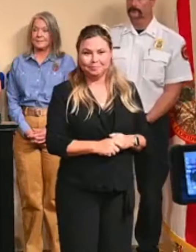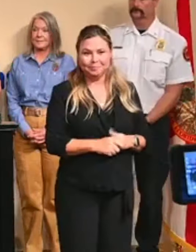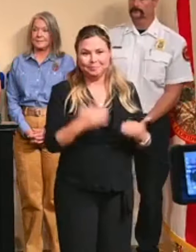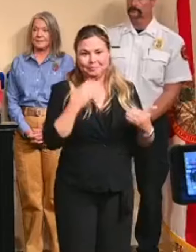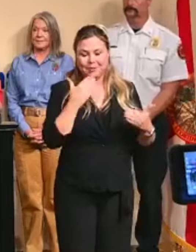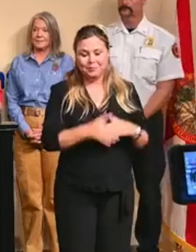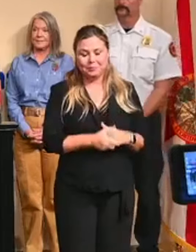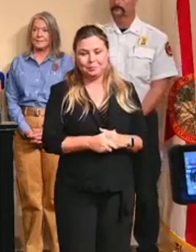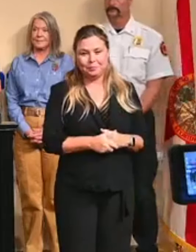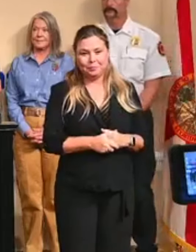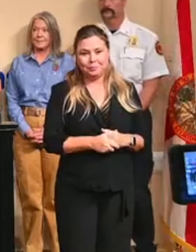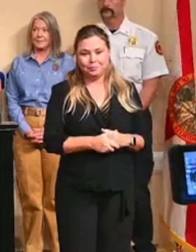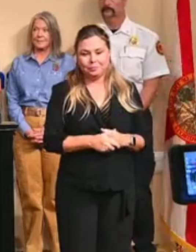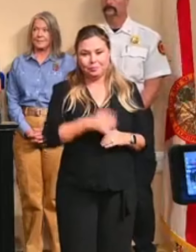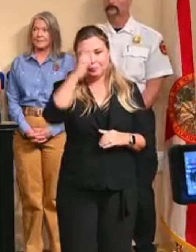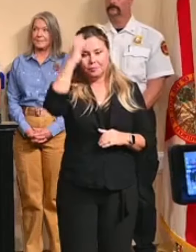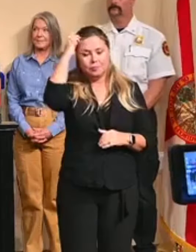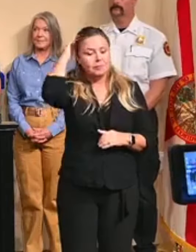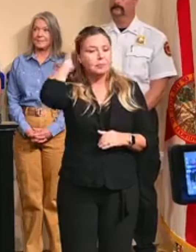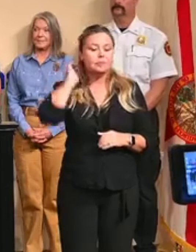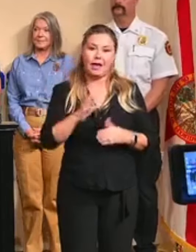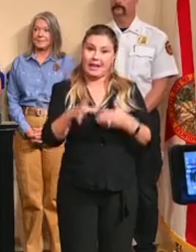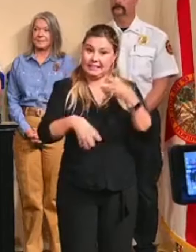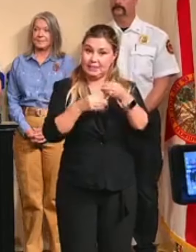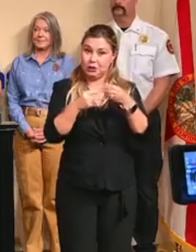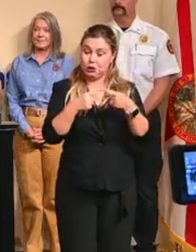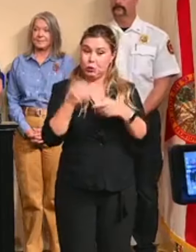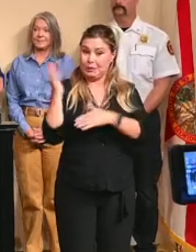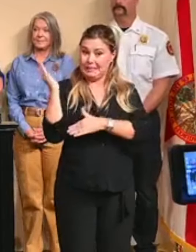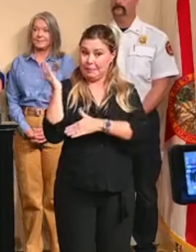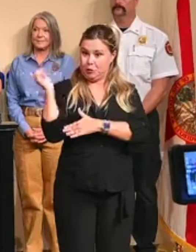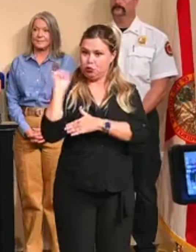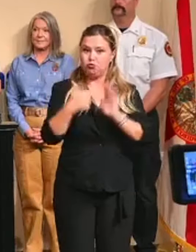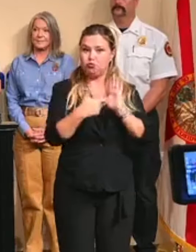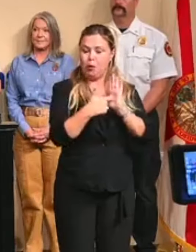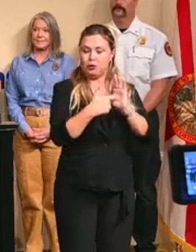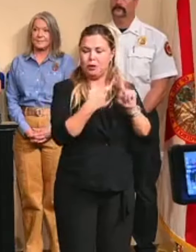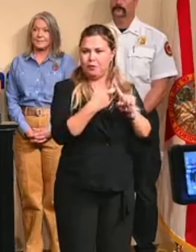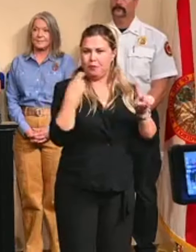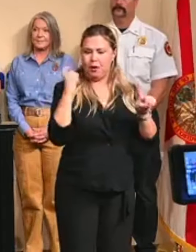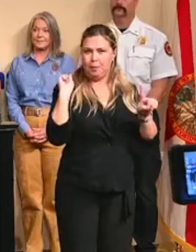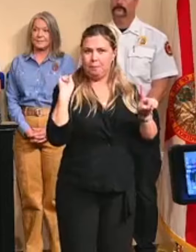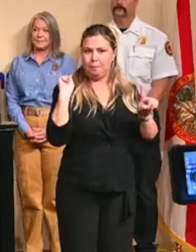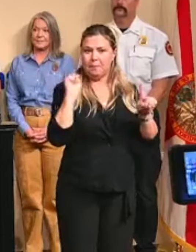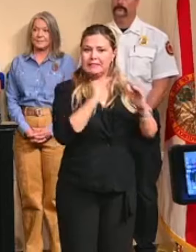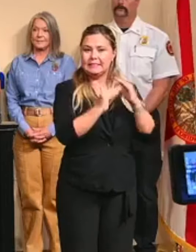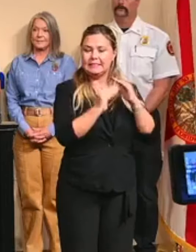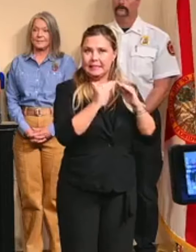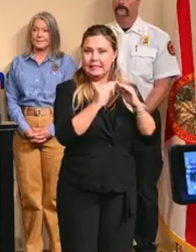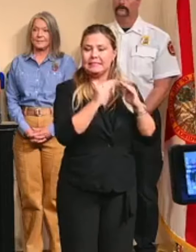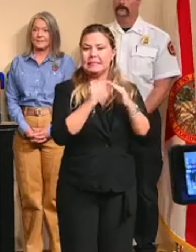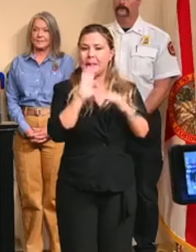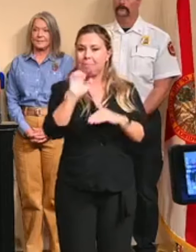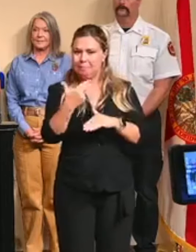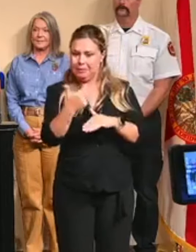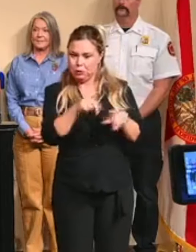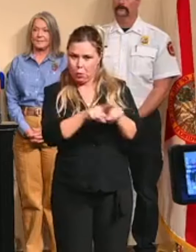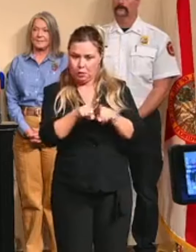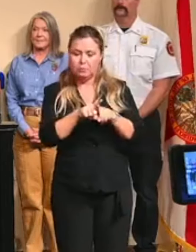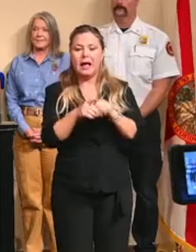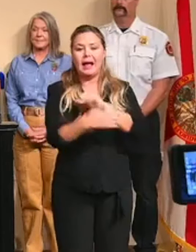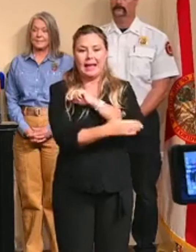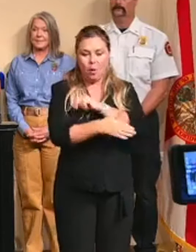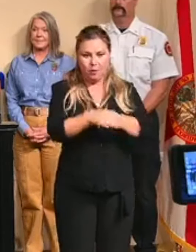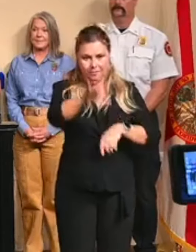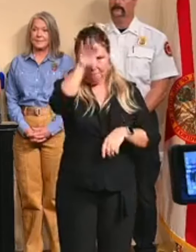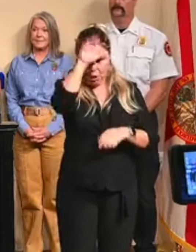Thank you. In addition to the speakers on stage, we have representatives from the city and the city beach, as well as County